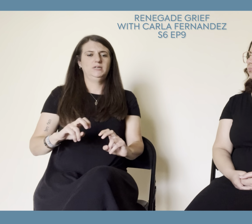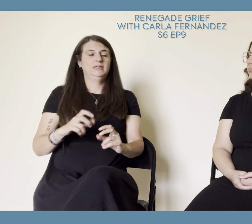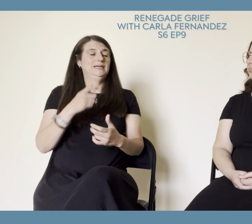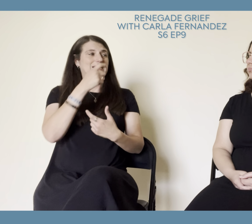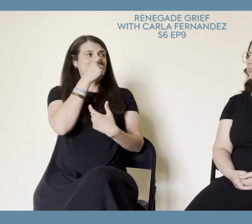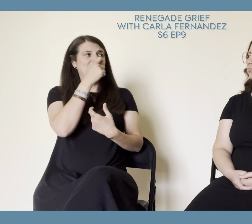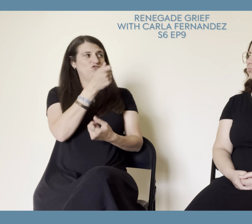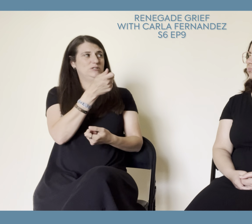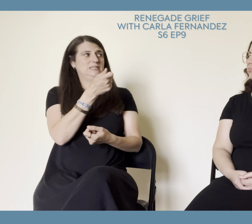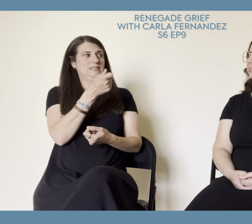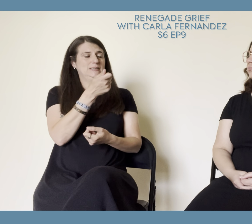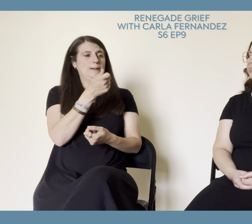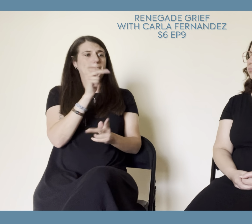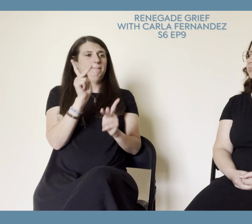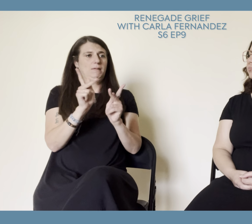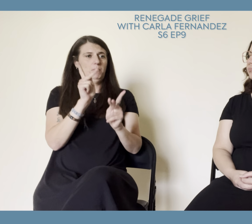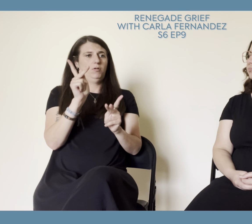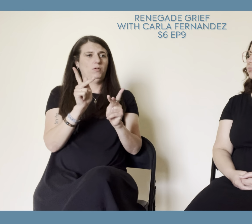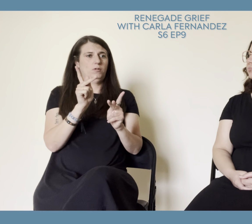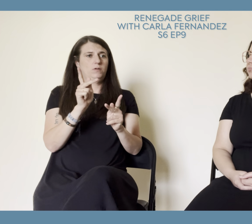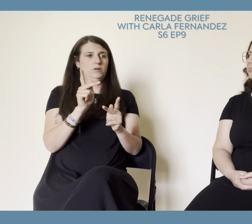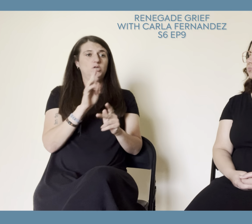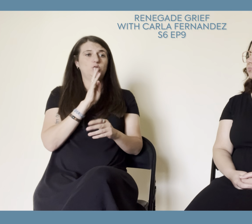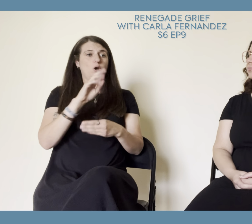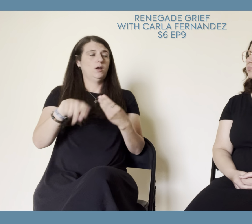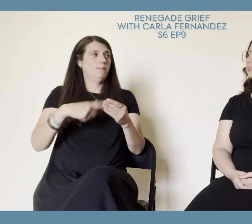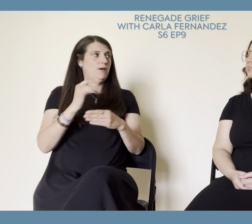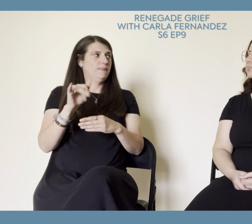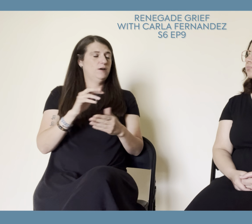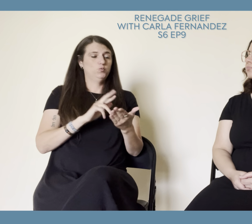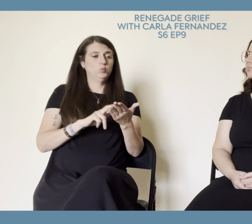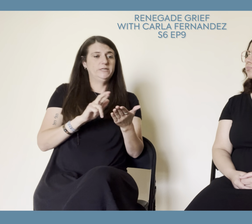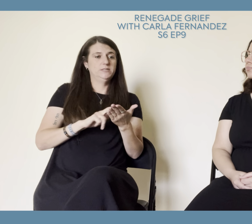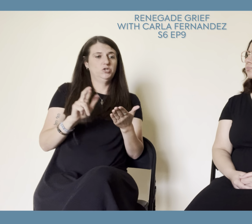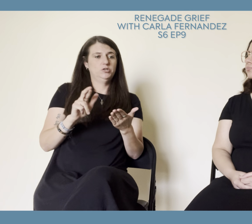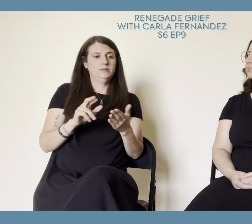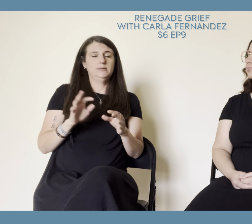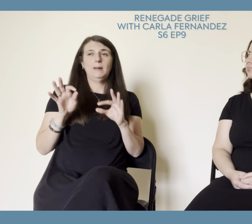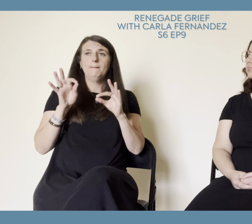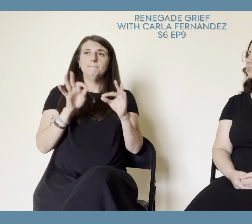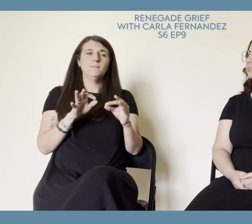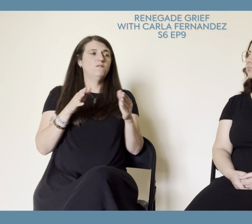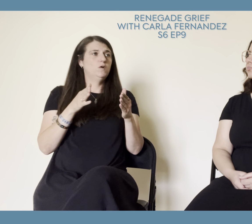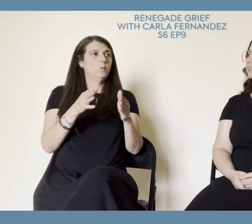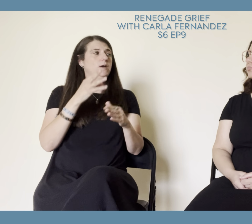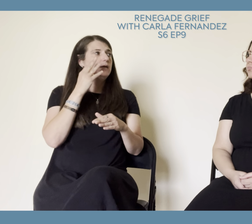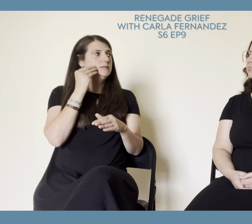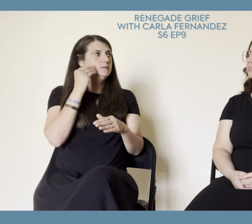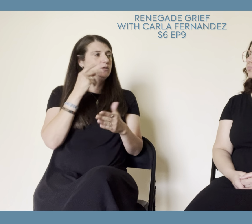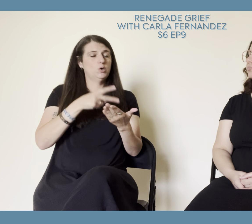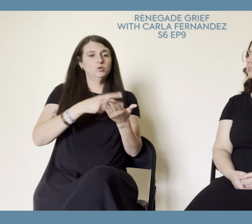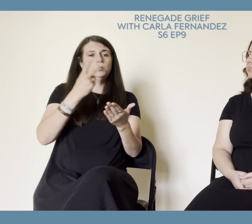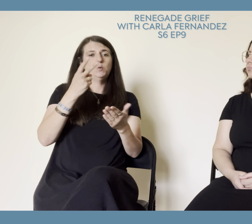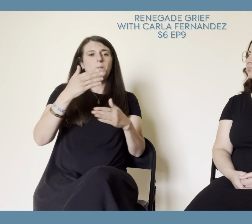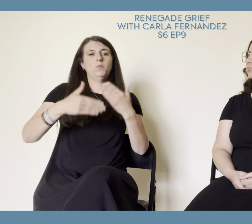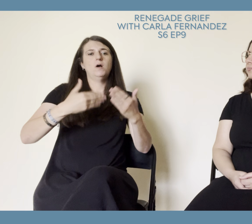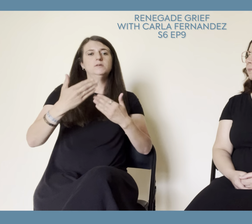interesting people talking about this research. It's like a perfect way to experience the dual process model of like, I'm